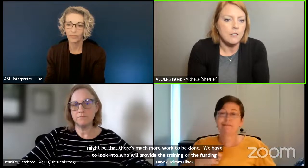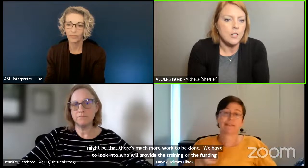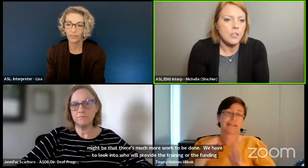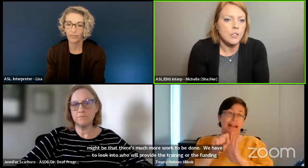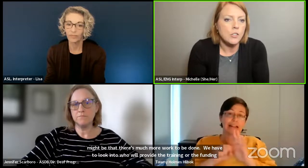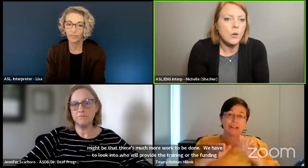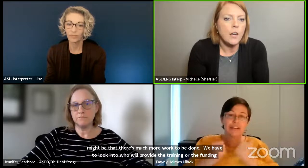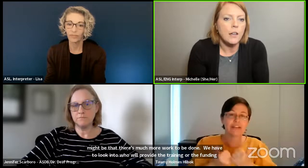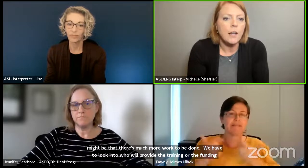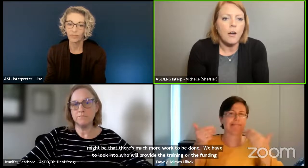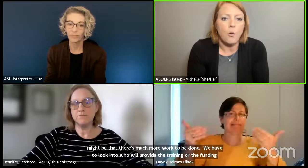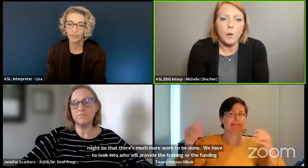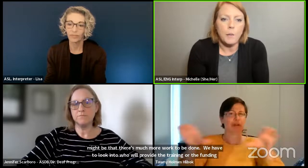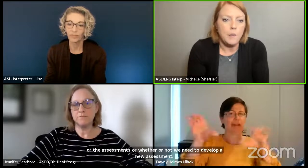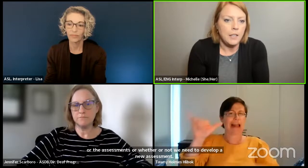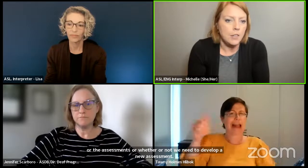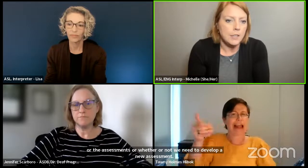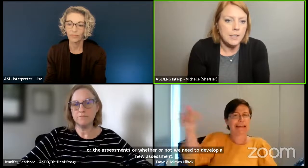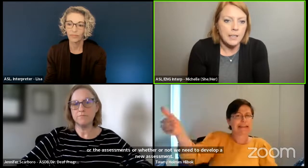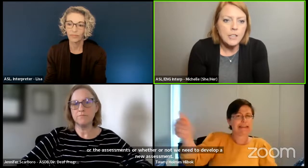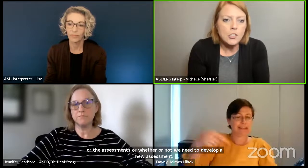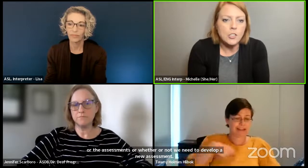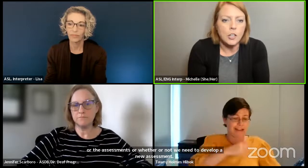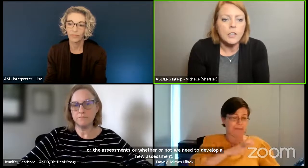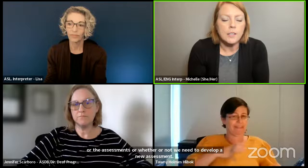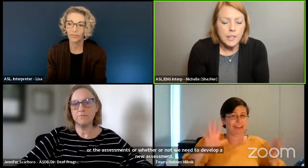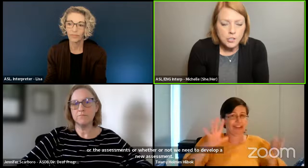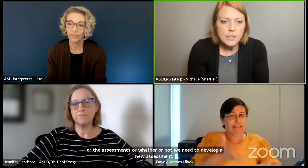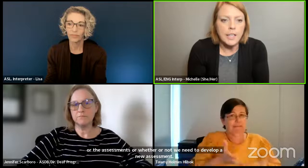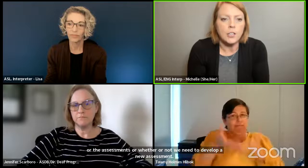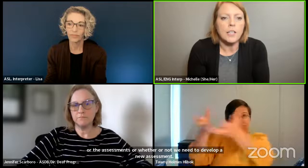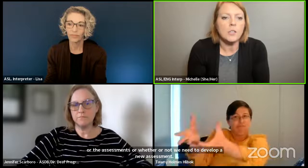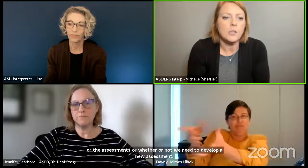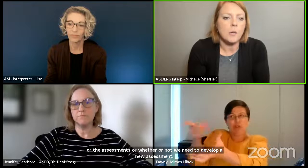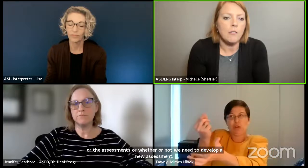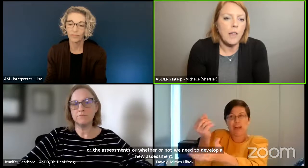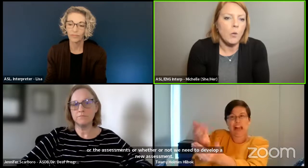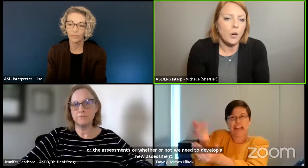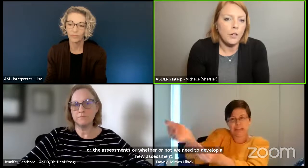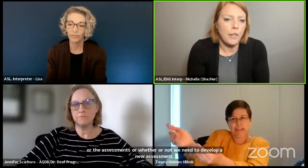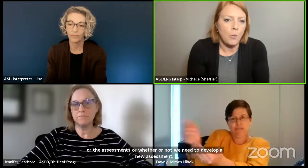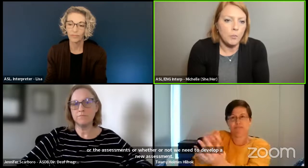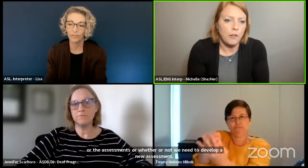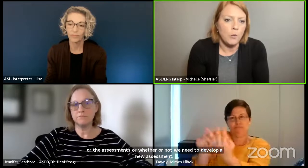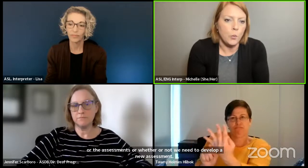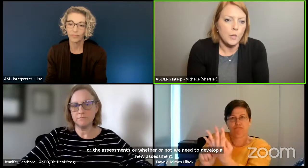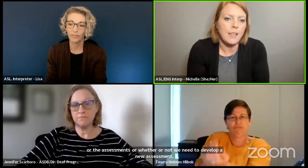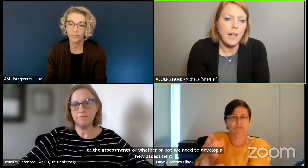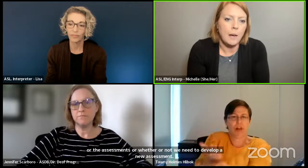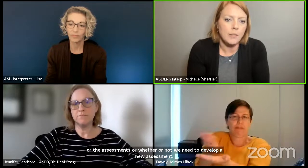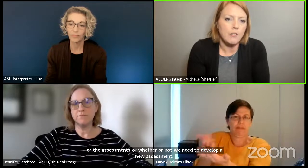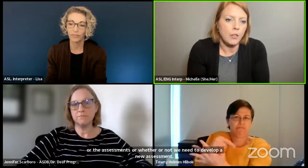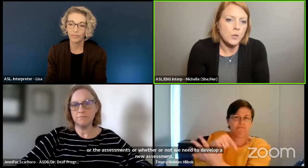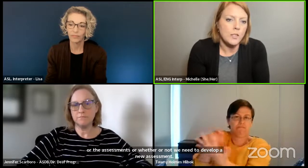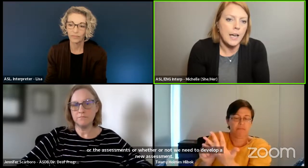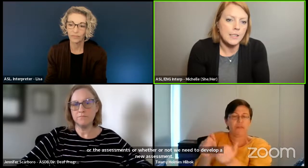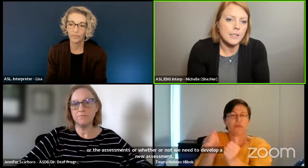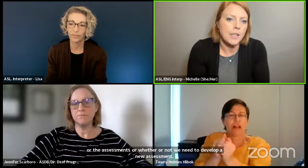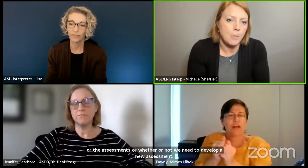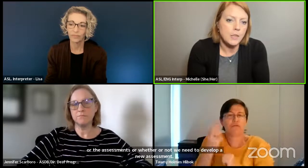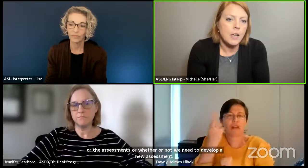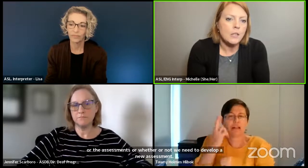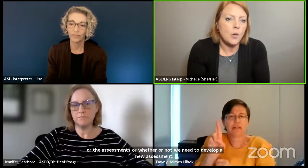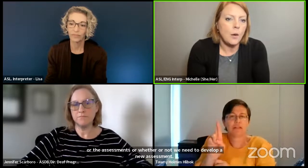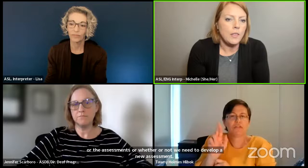and the state of Arizona, or maybe even the state legislator can do some of that work that we bring forward to them for those